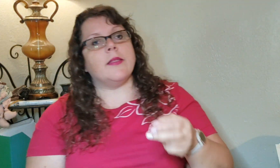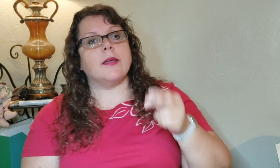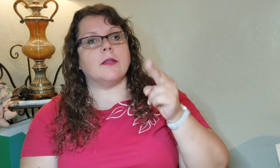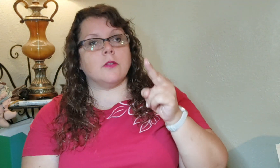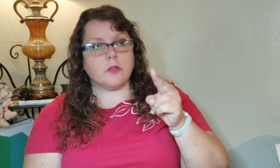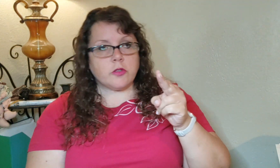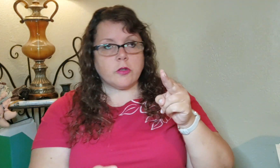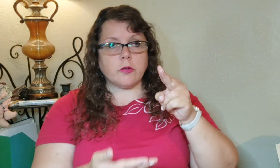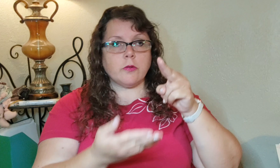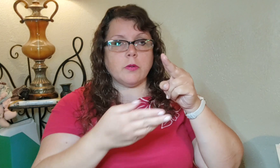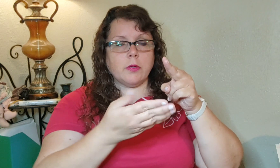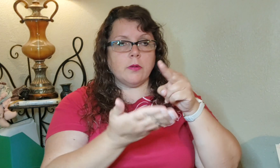then 2